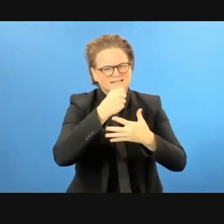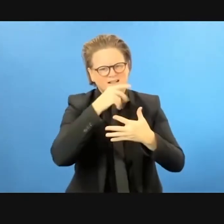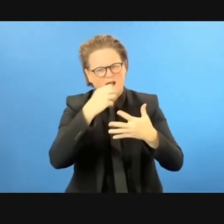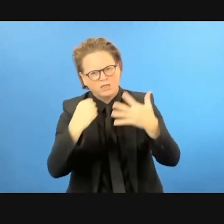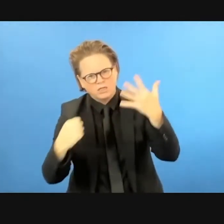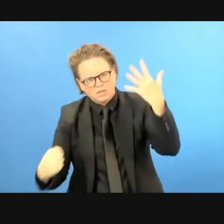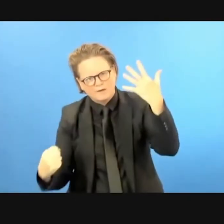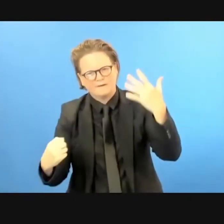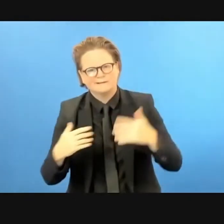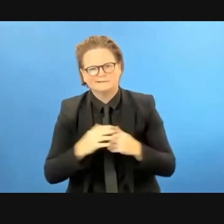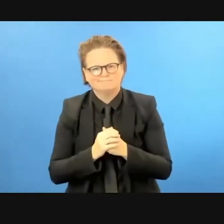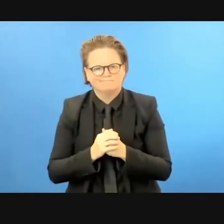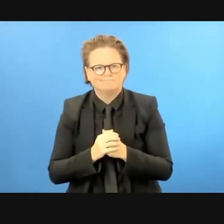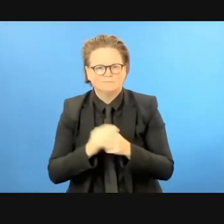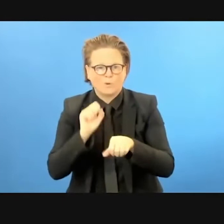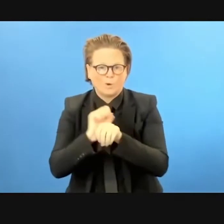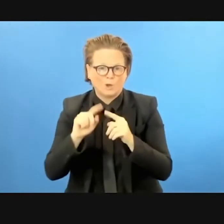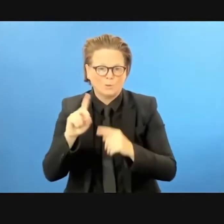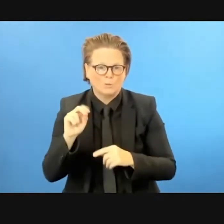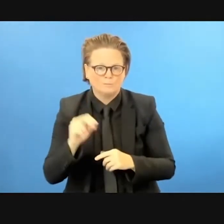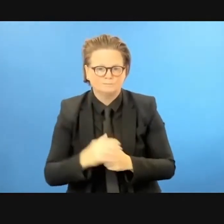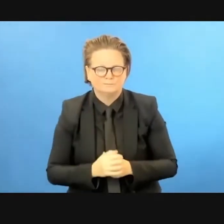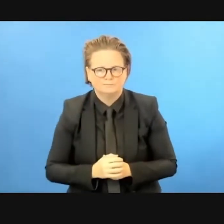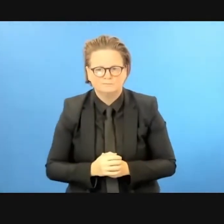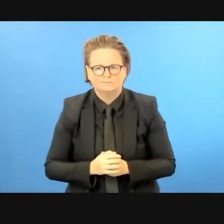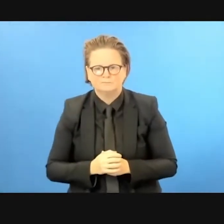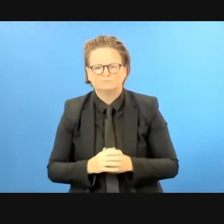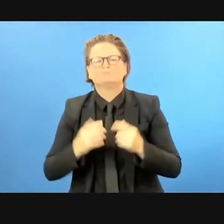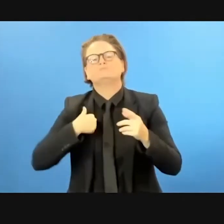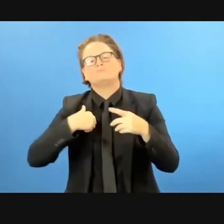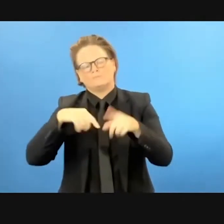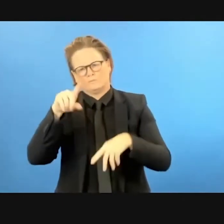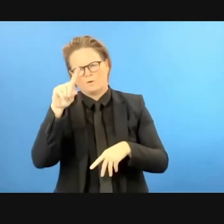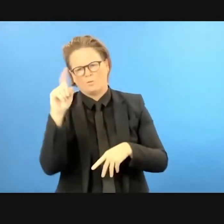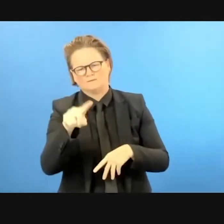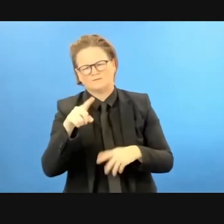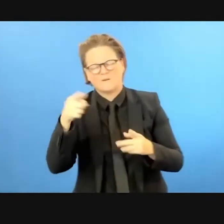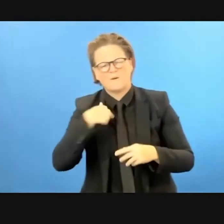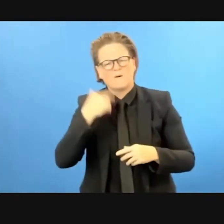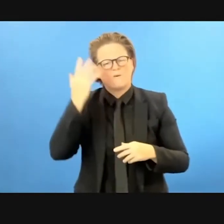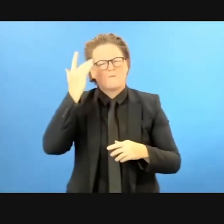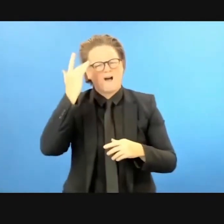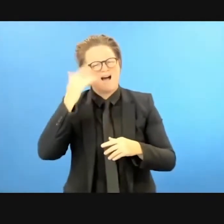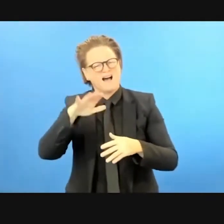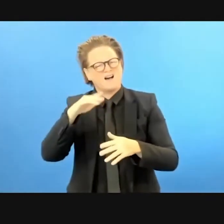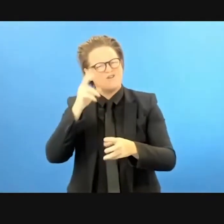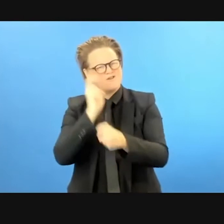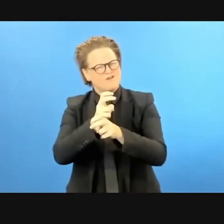Right. And why is it so hard to secure an appointment for the vaccine?